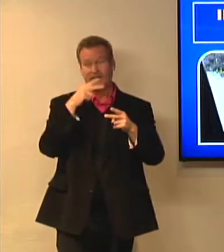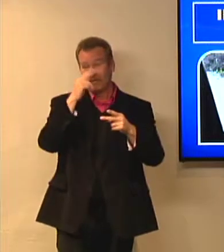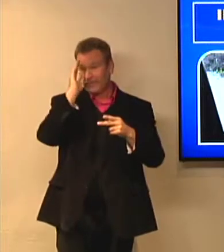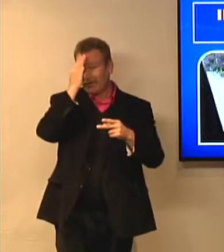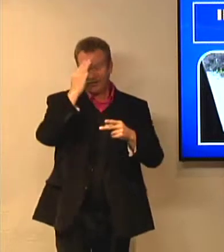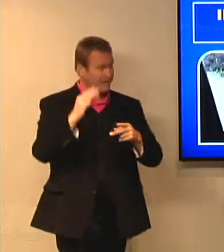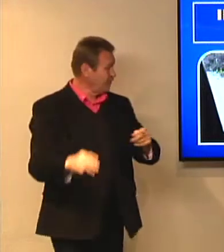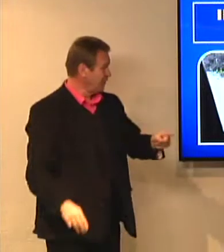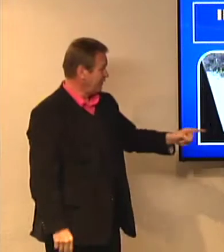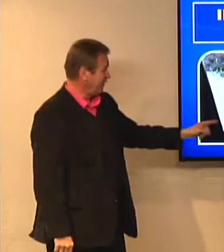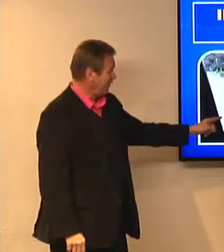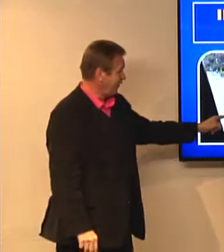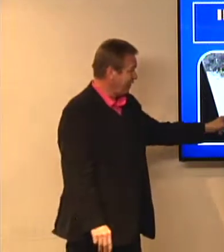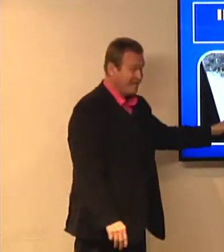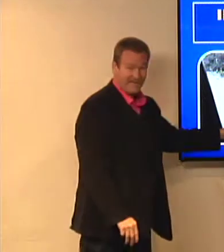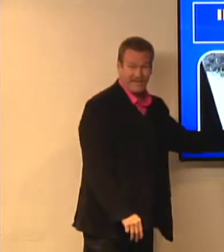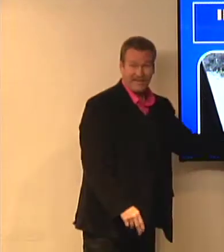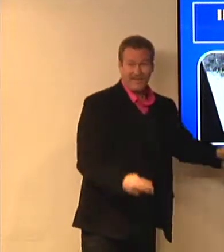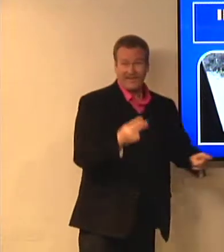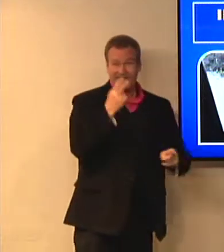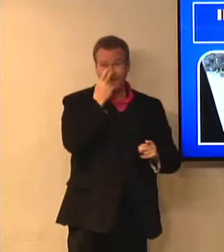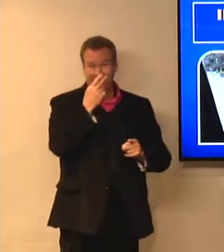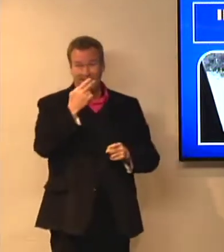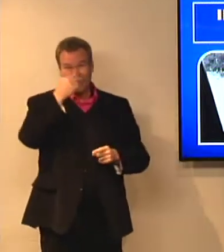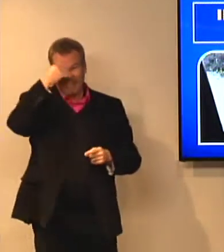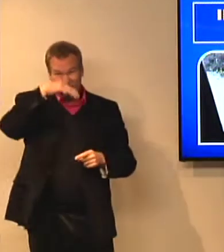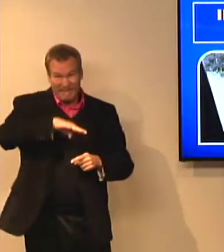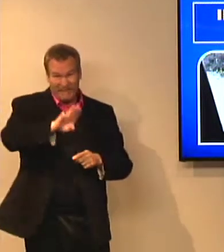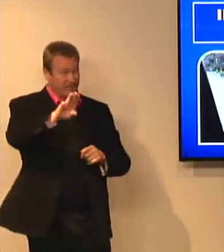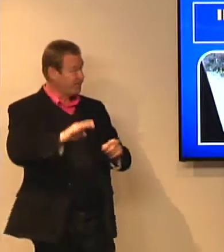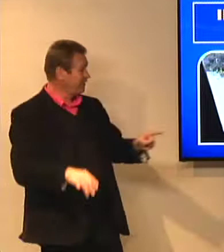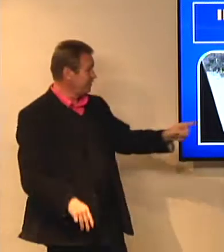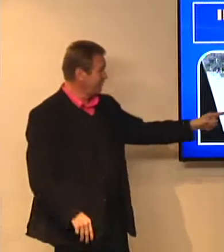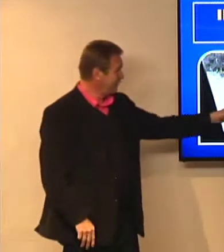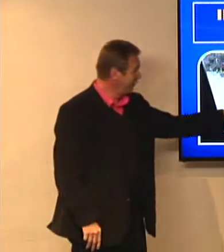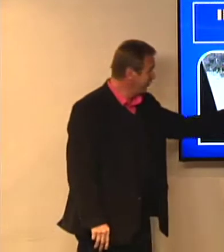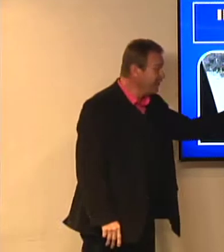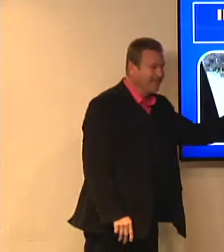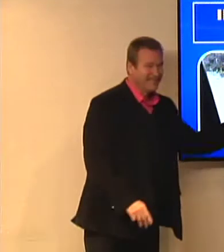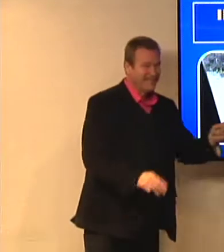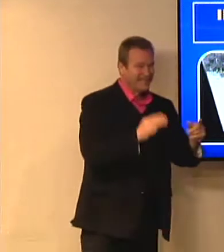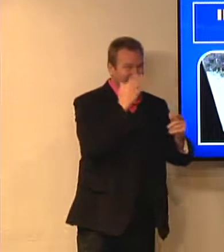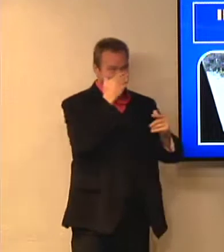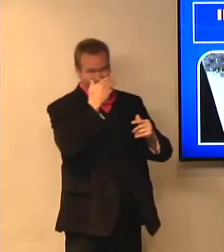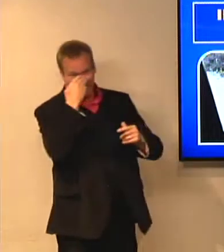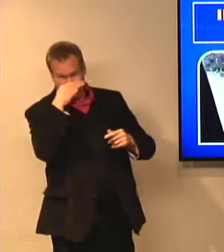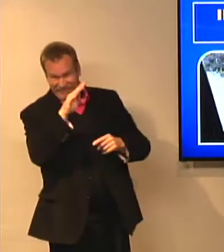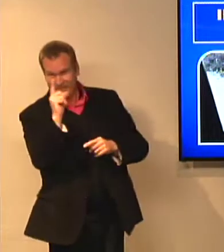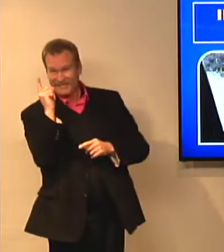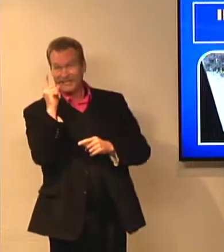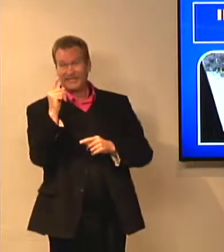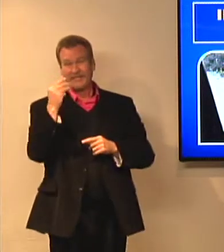forgetting those things which are behind. And when you look in this mirror, this rearview mirror, you see the elephant walking away.